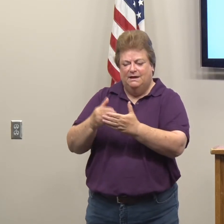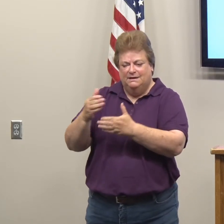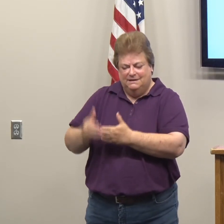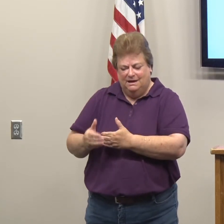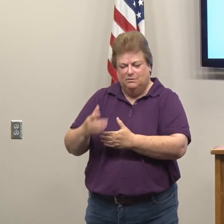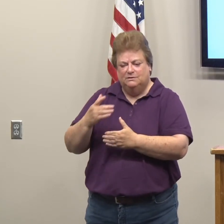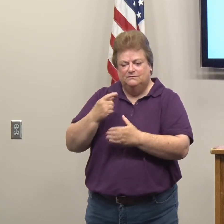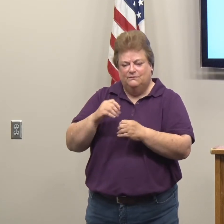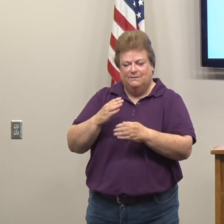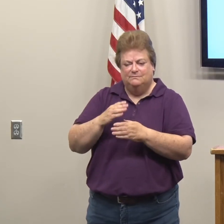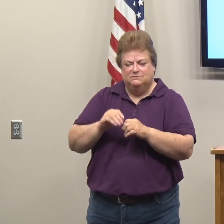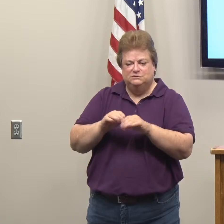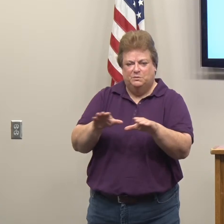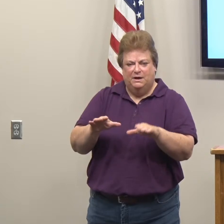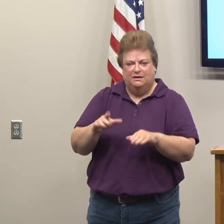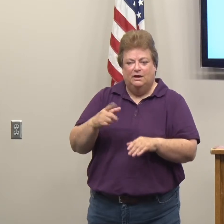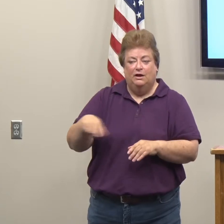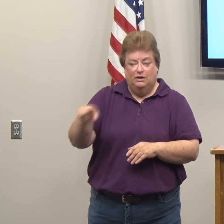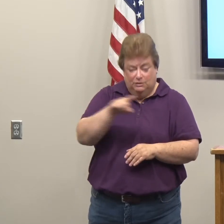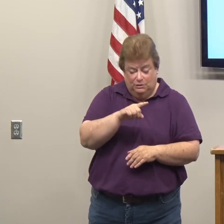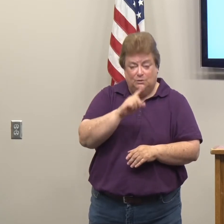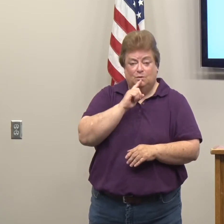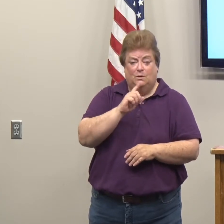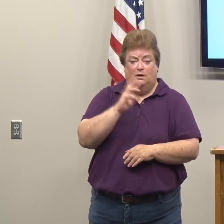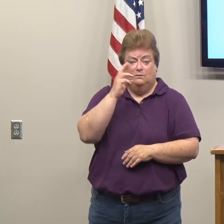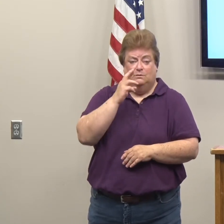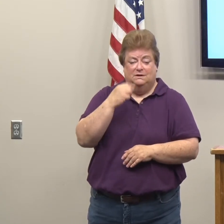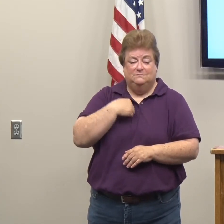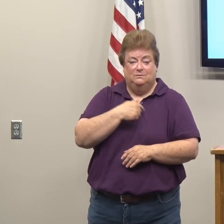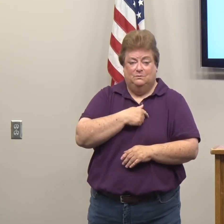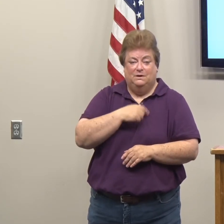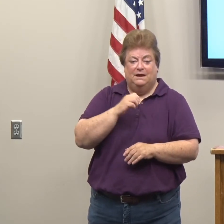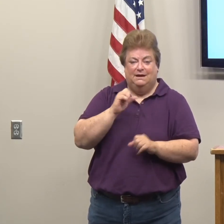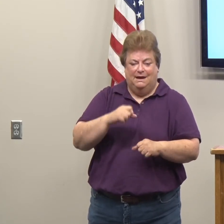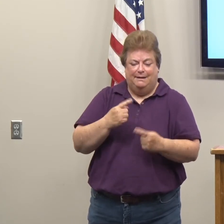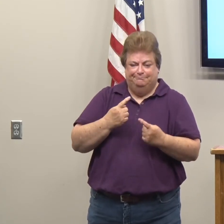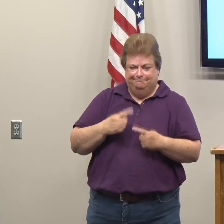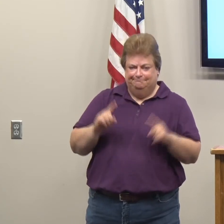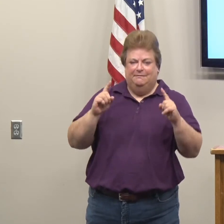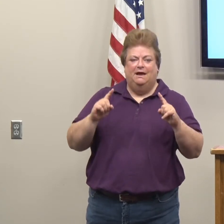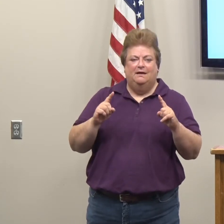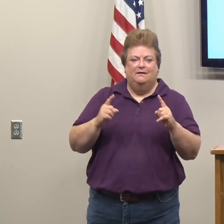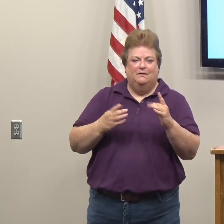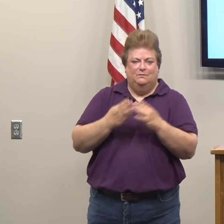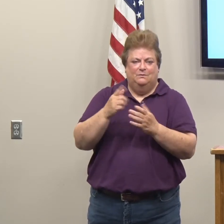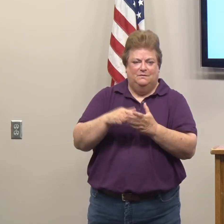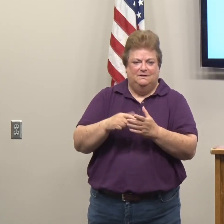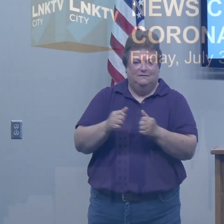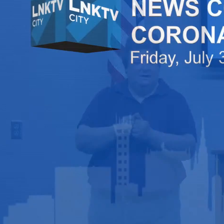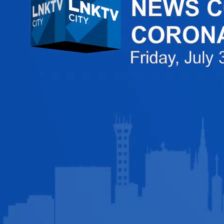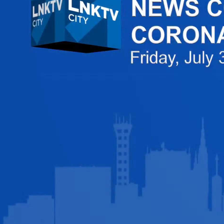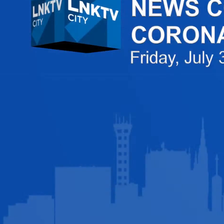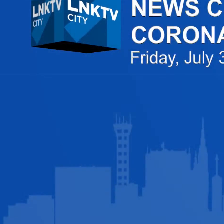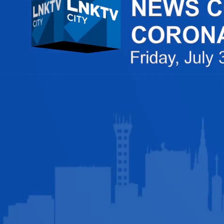of COVID-19. You are the reason that we will get through this together. Thank you.